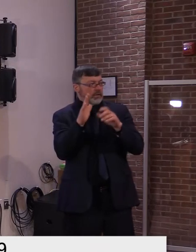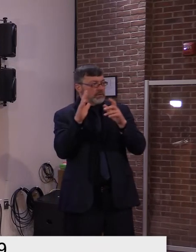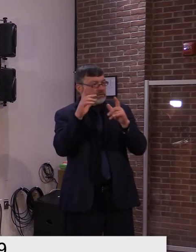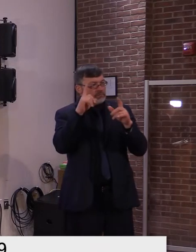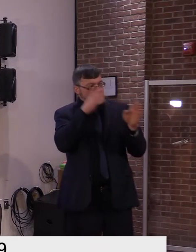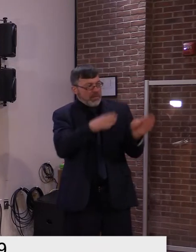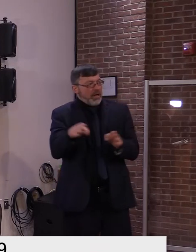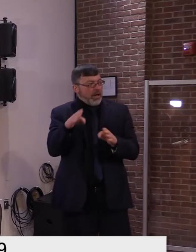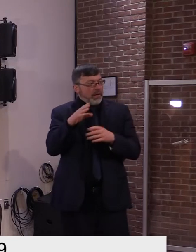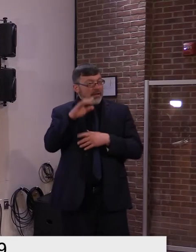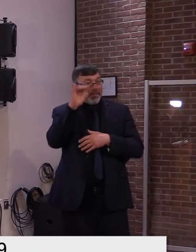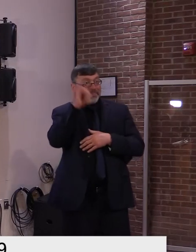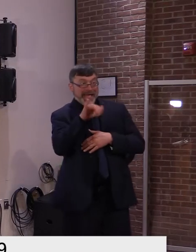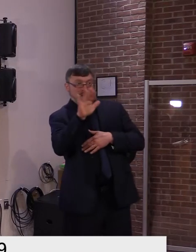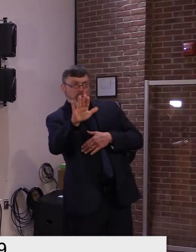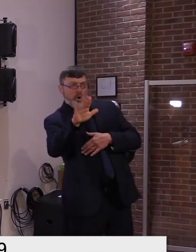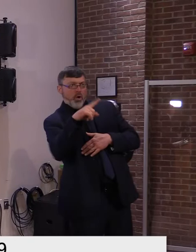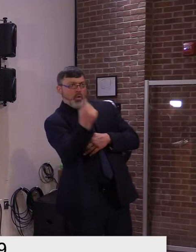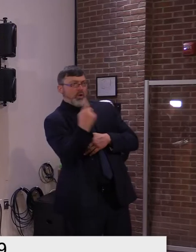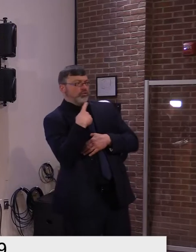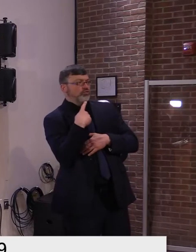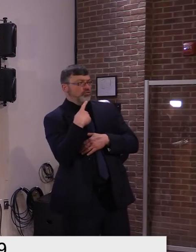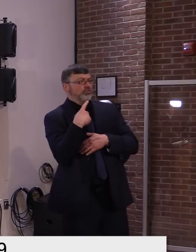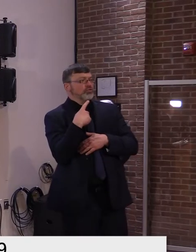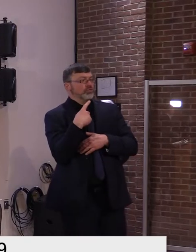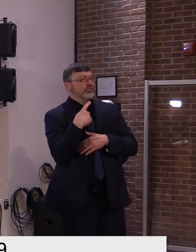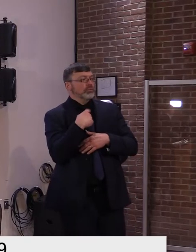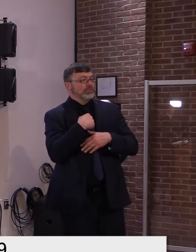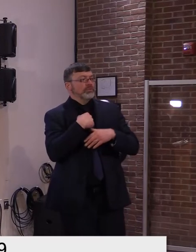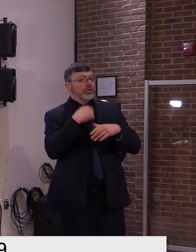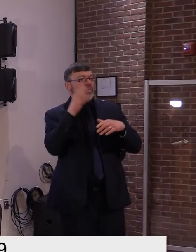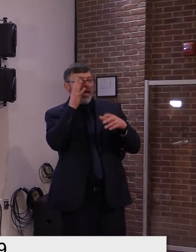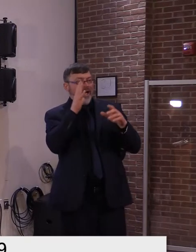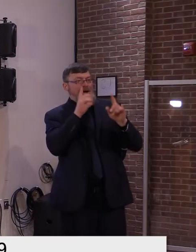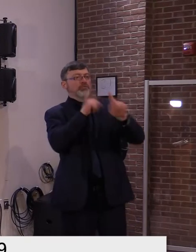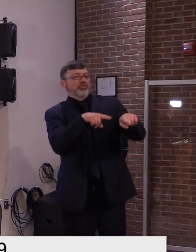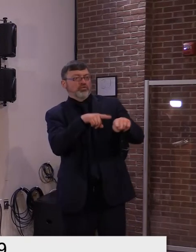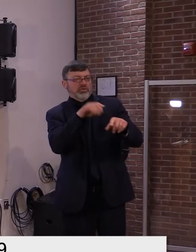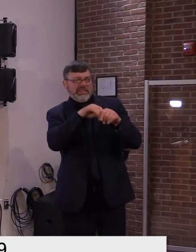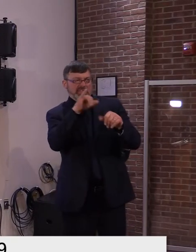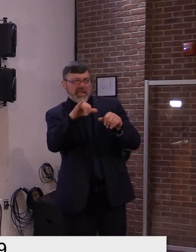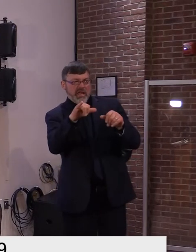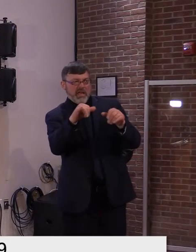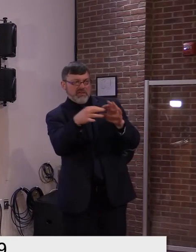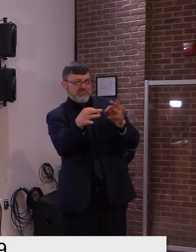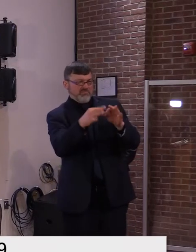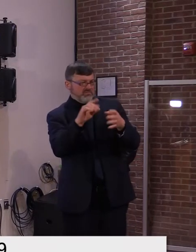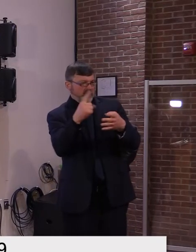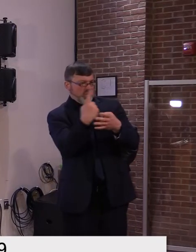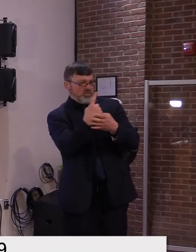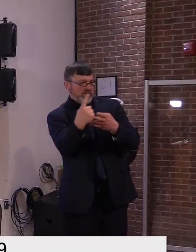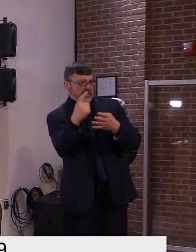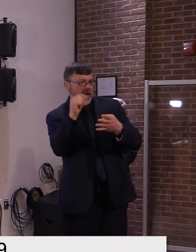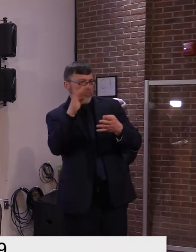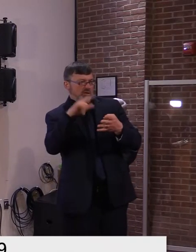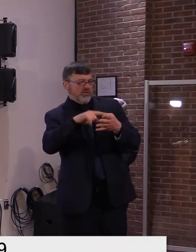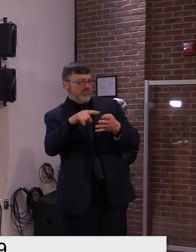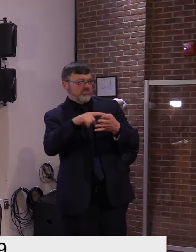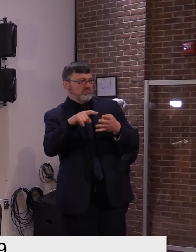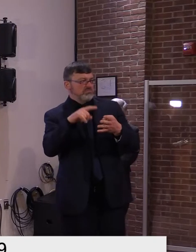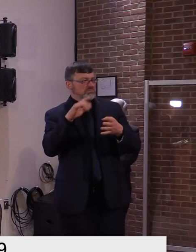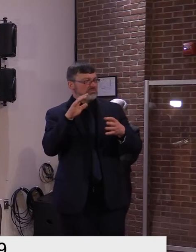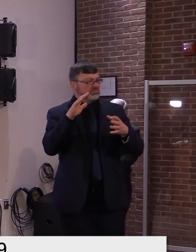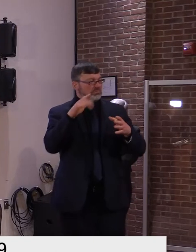gathering limits and so forth will be in that strategy. So it will be apparent at that point what you can do and what you